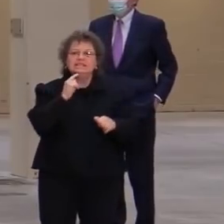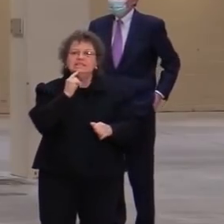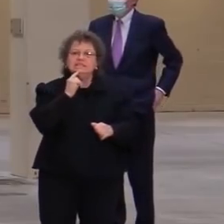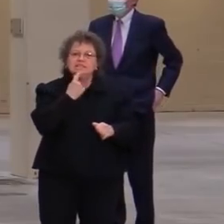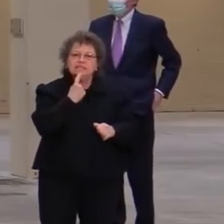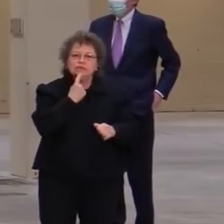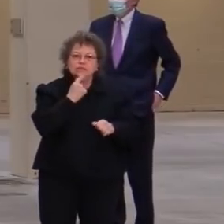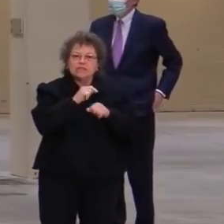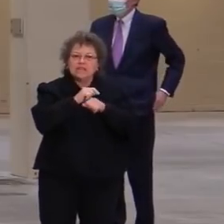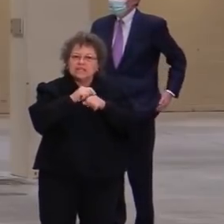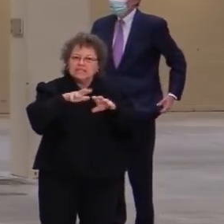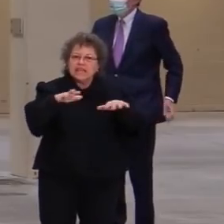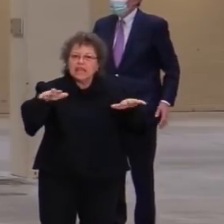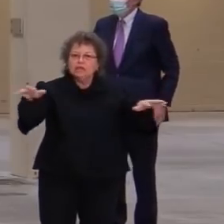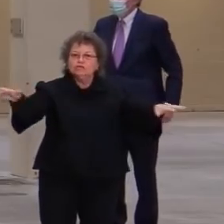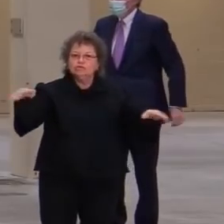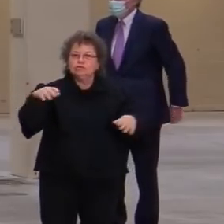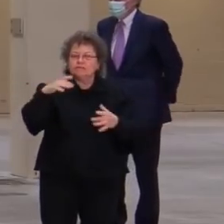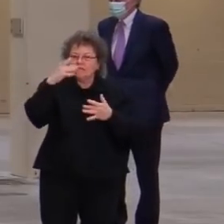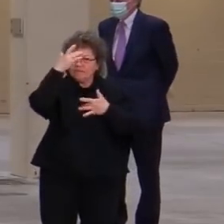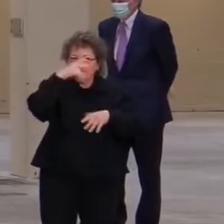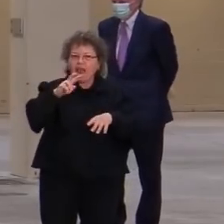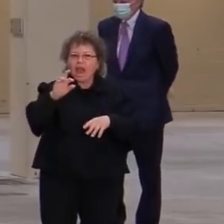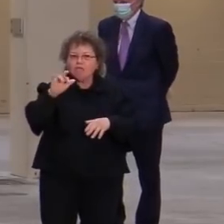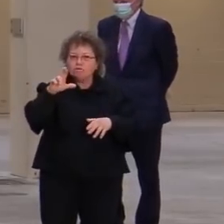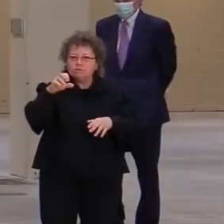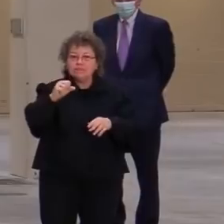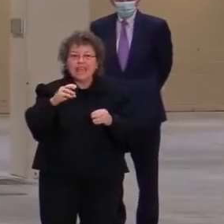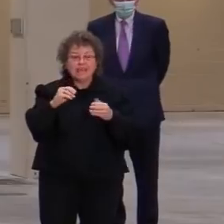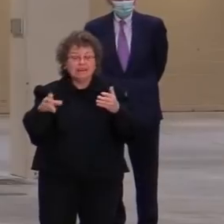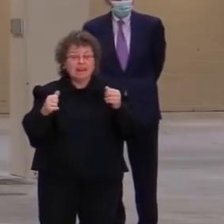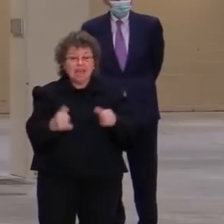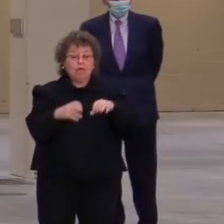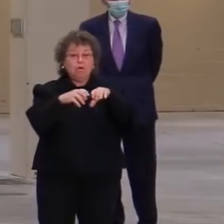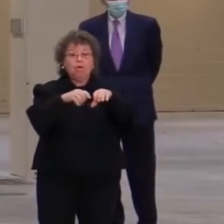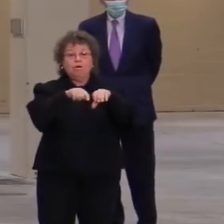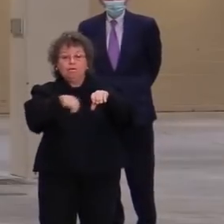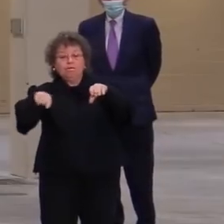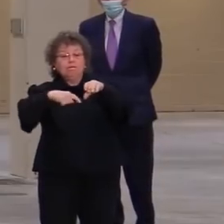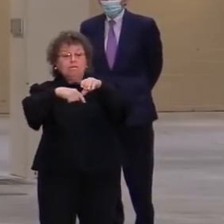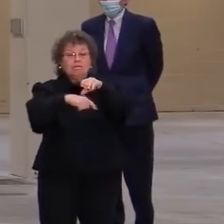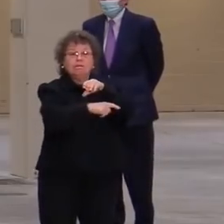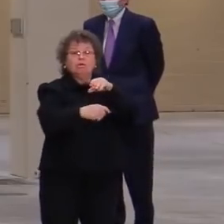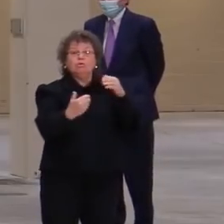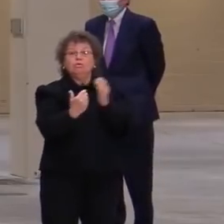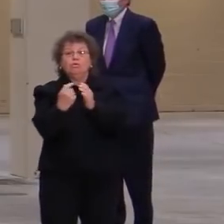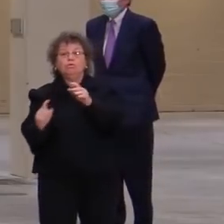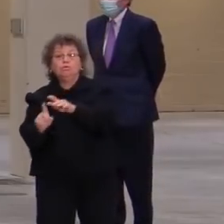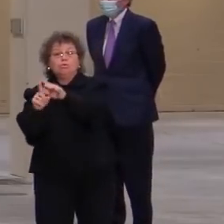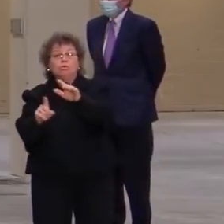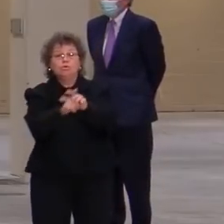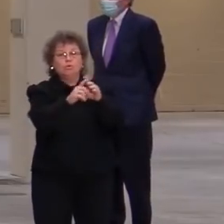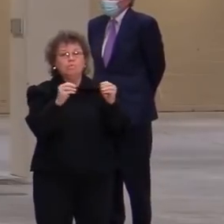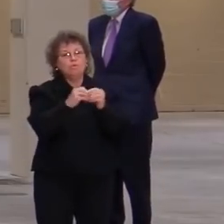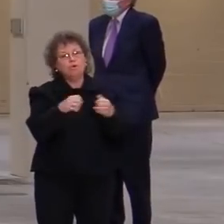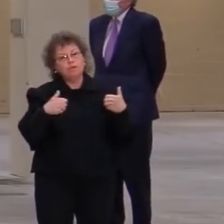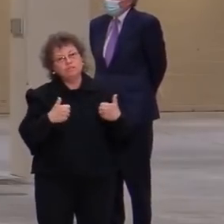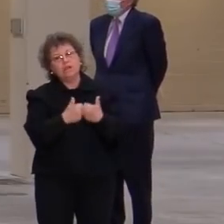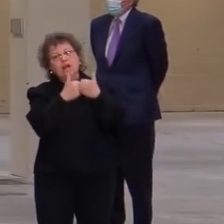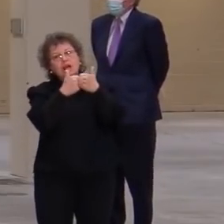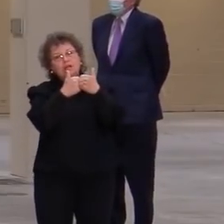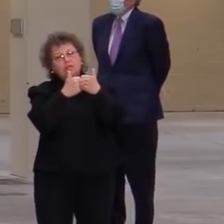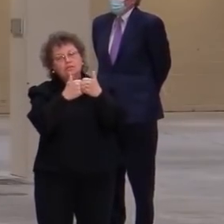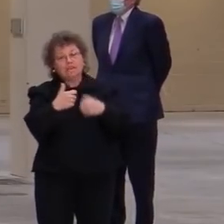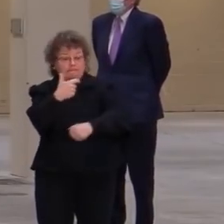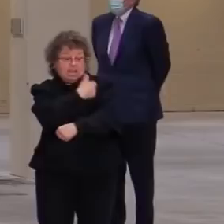virus with all sorts of new variants that are making it even more challenging. Vaccines are crucial to getting us back to